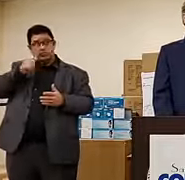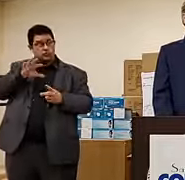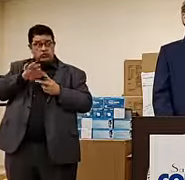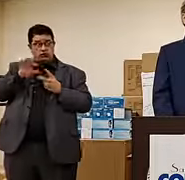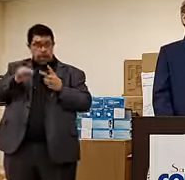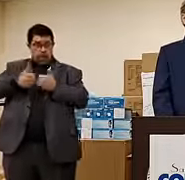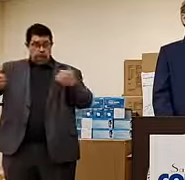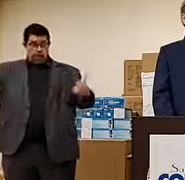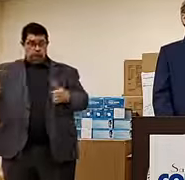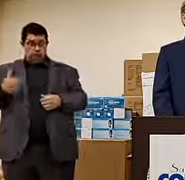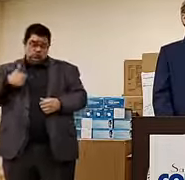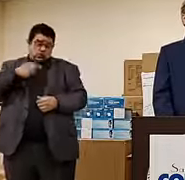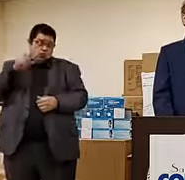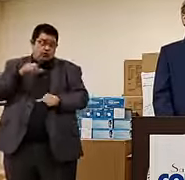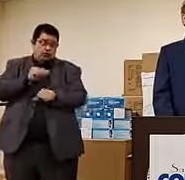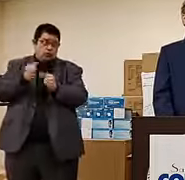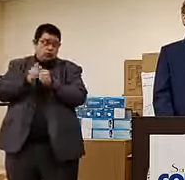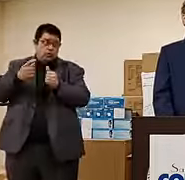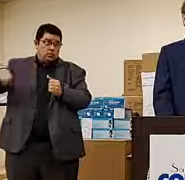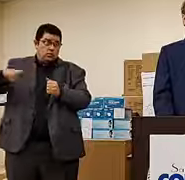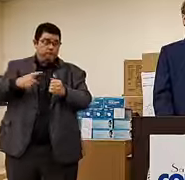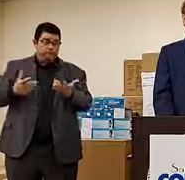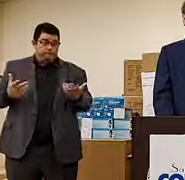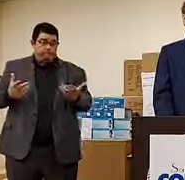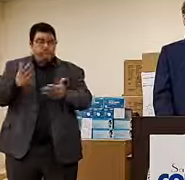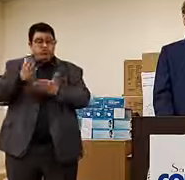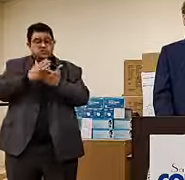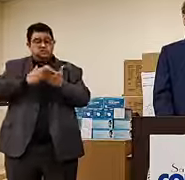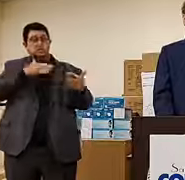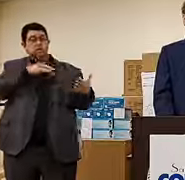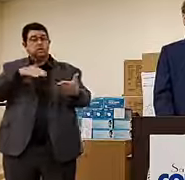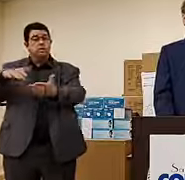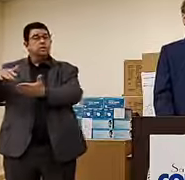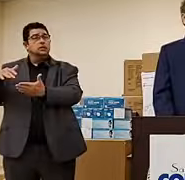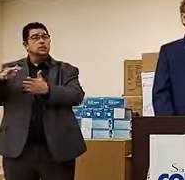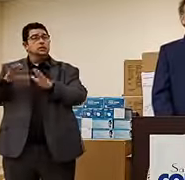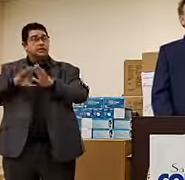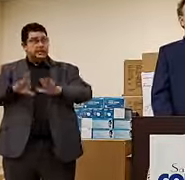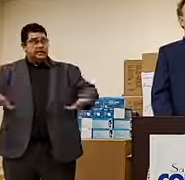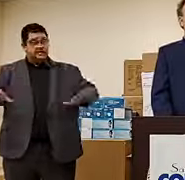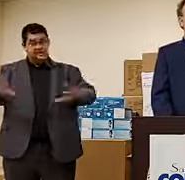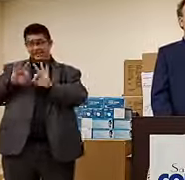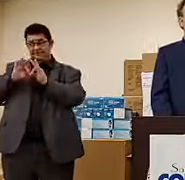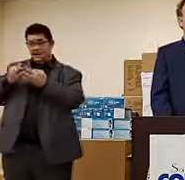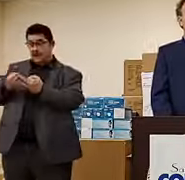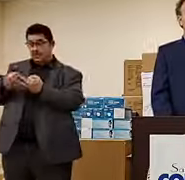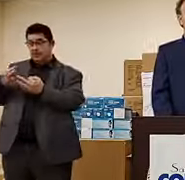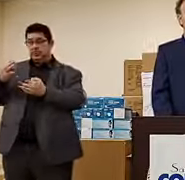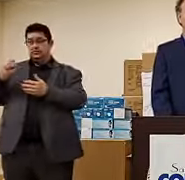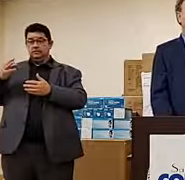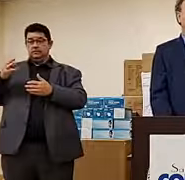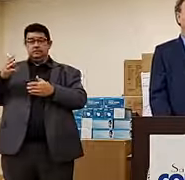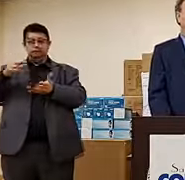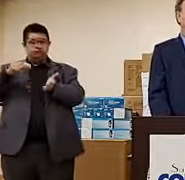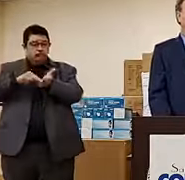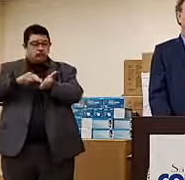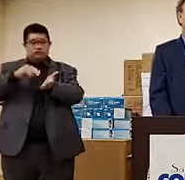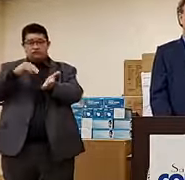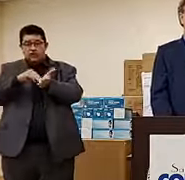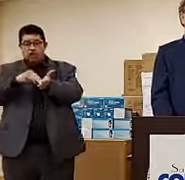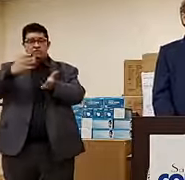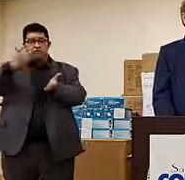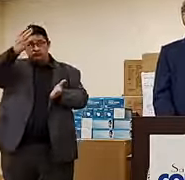because there are some settings where kids and families of first responders and those sort of things, they